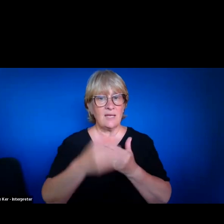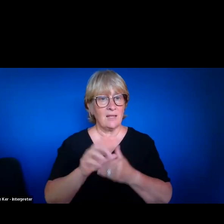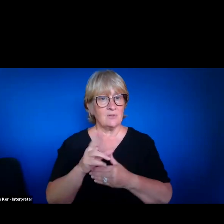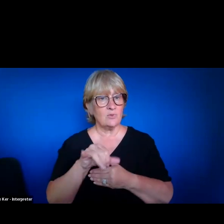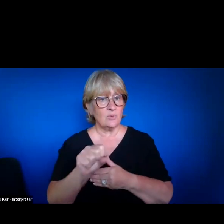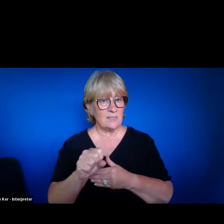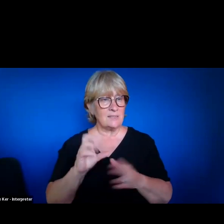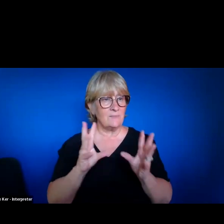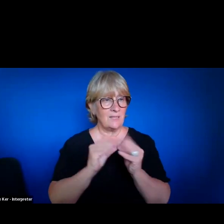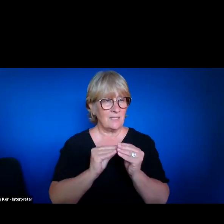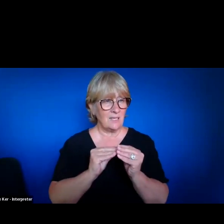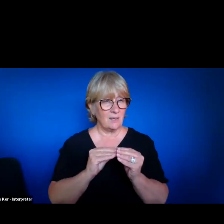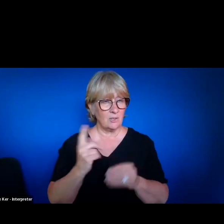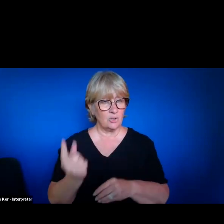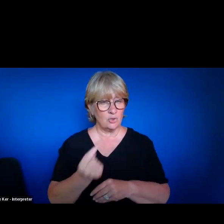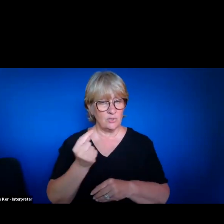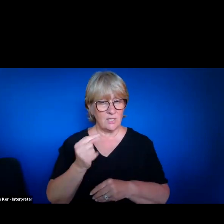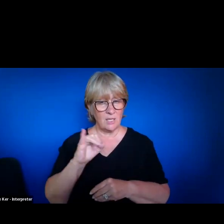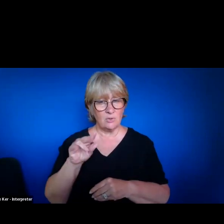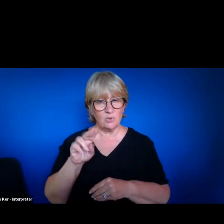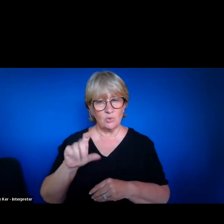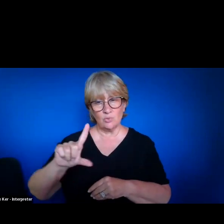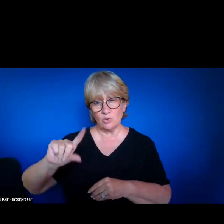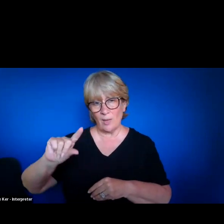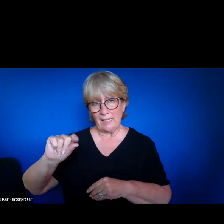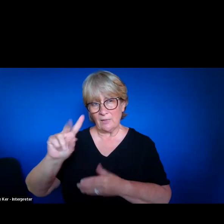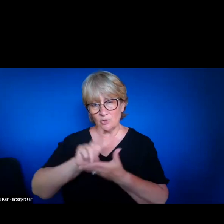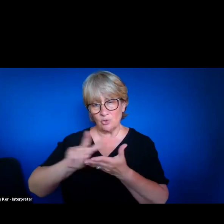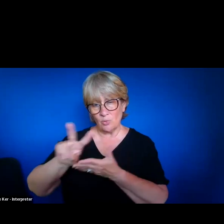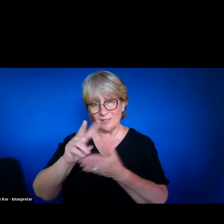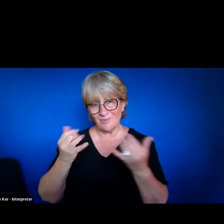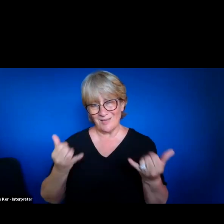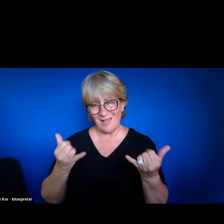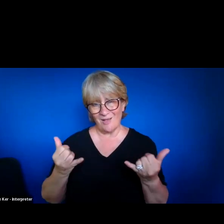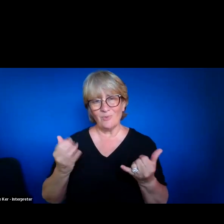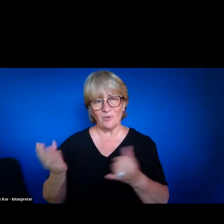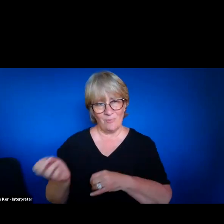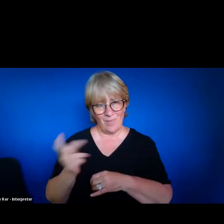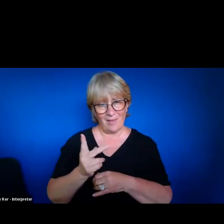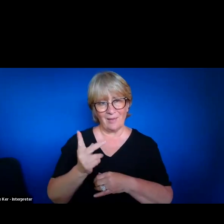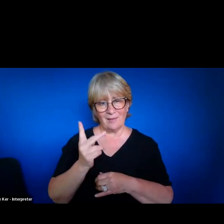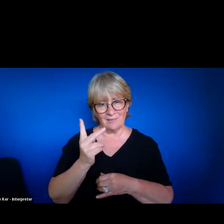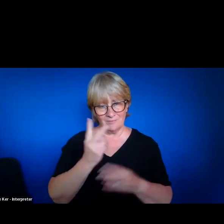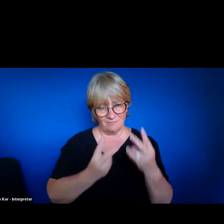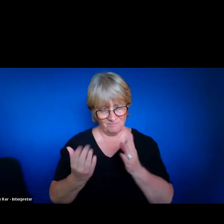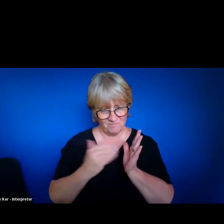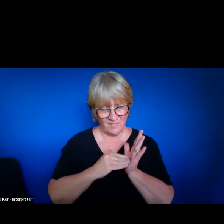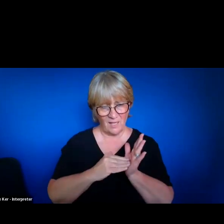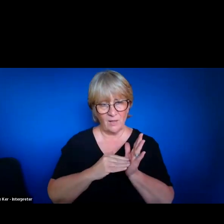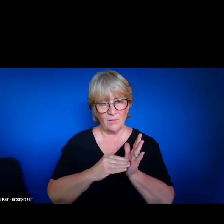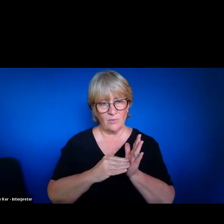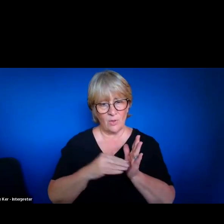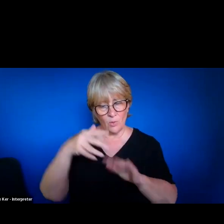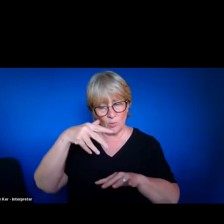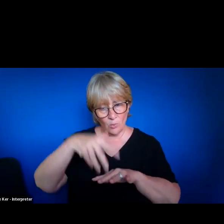meeting on Tuesday, June 20th, 2 weeks from now. We're gonna go back and revisit the root cause analysis that we